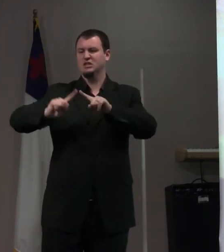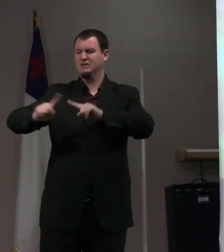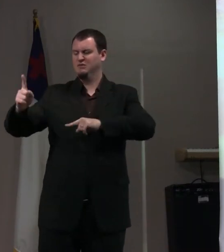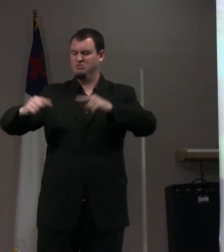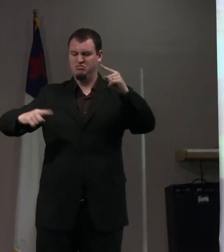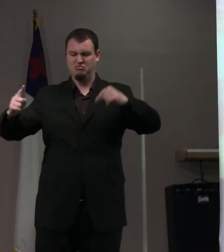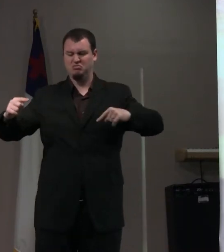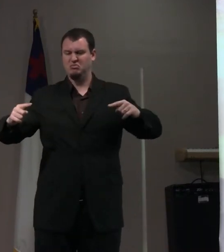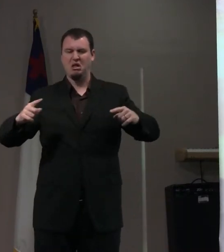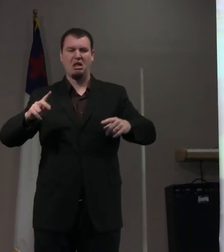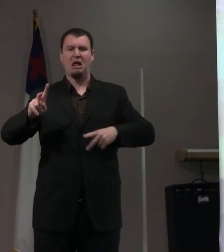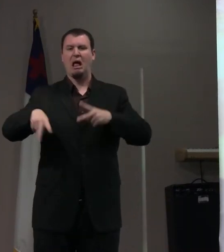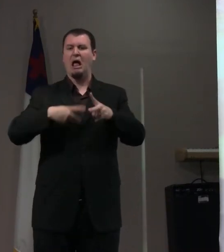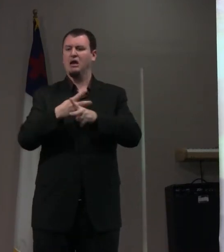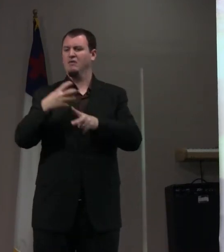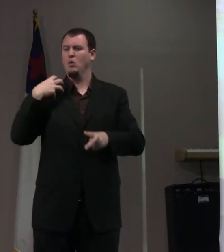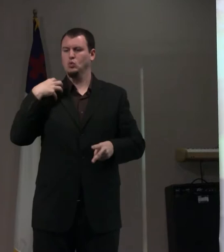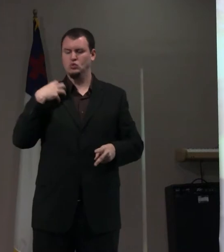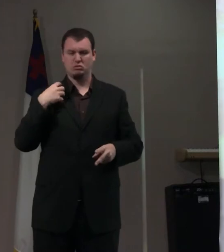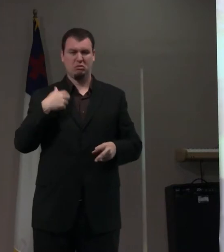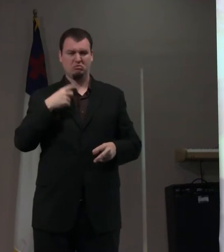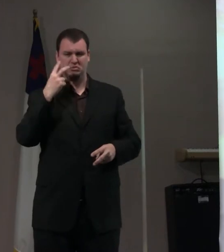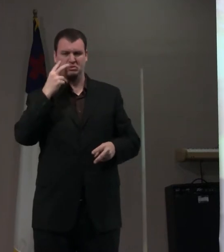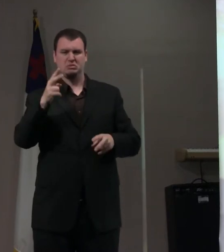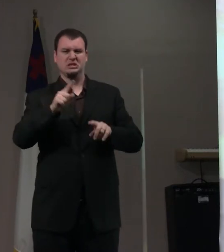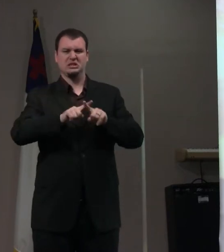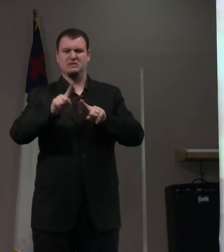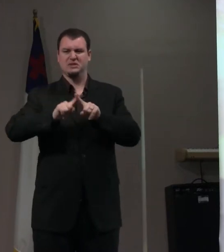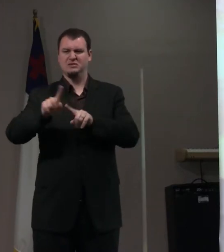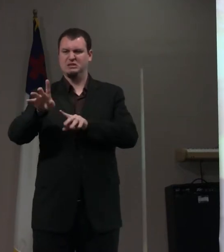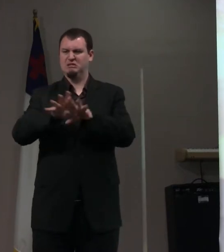You know, coaches are different. There are different kinds.